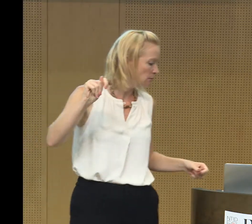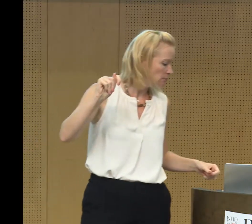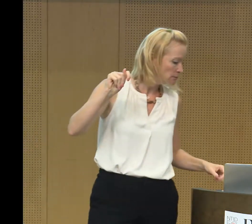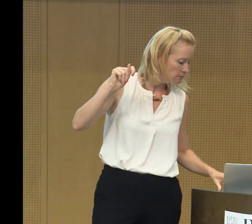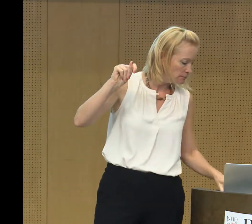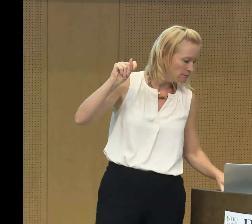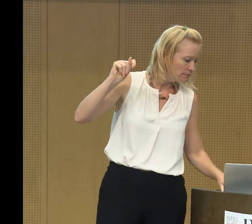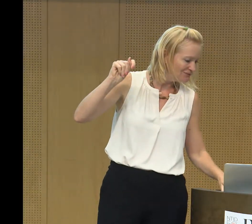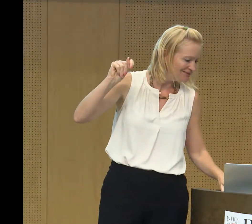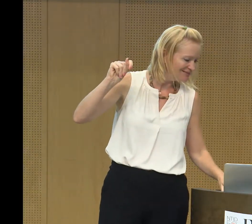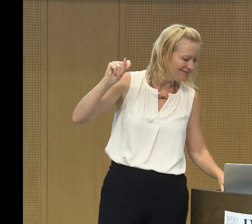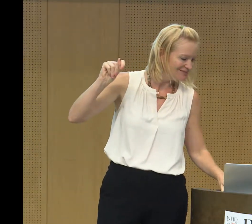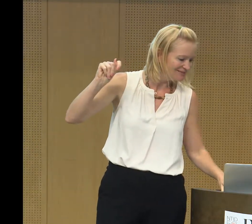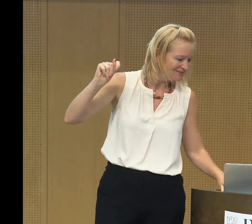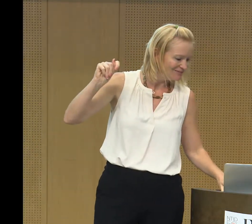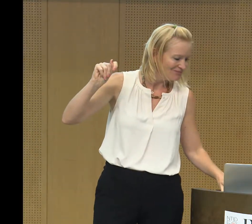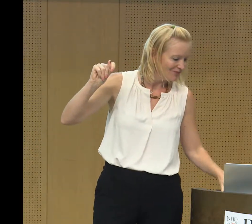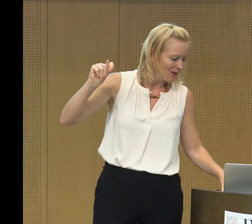understood the word.